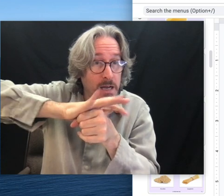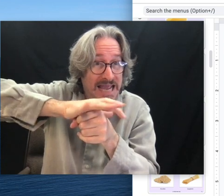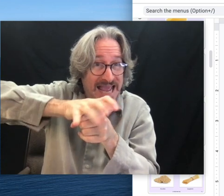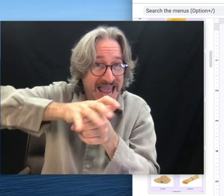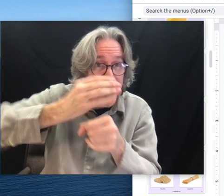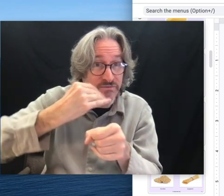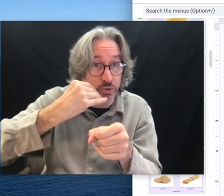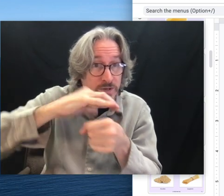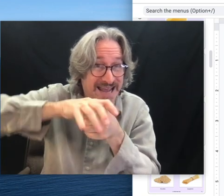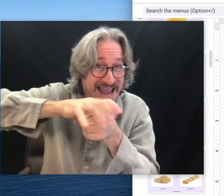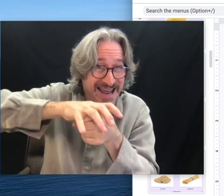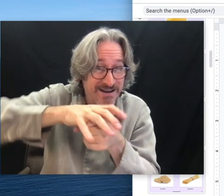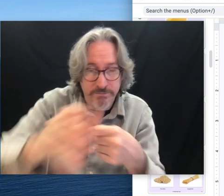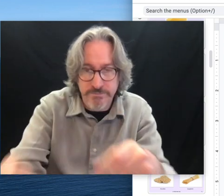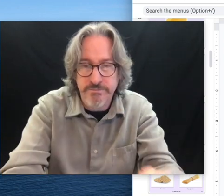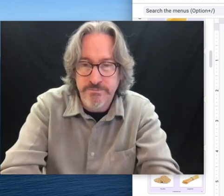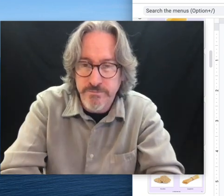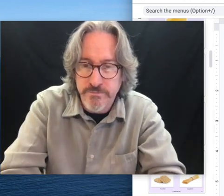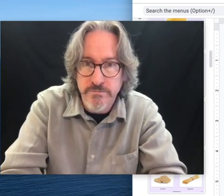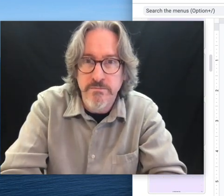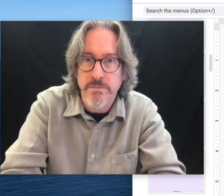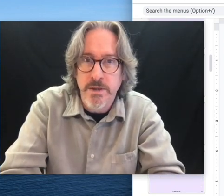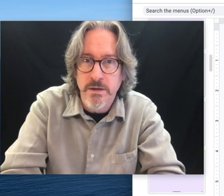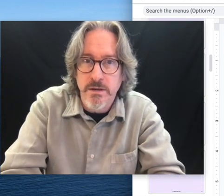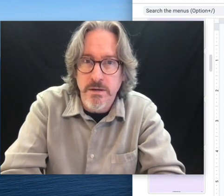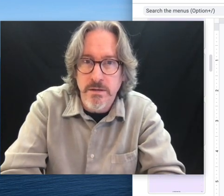can food, can.